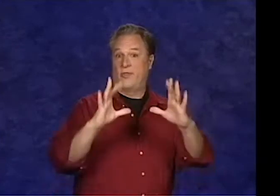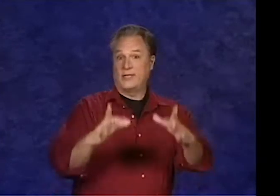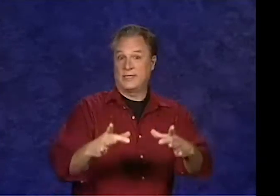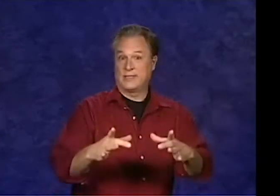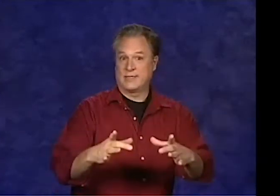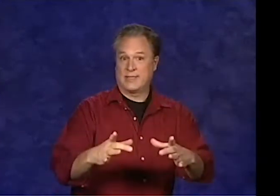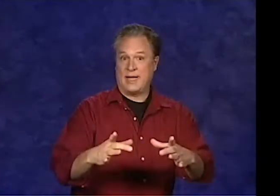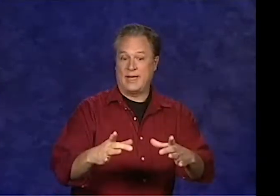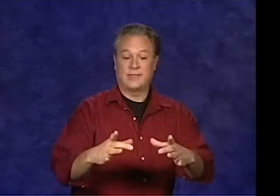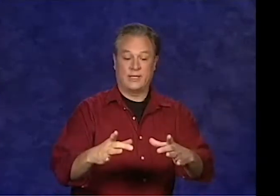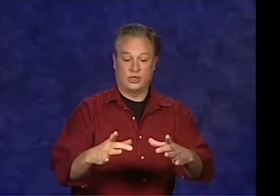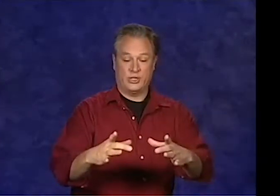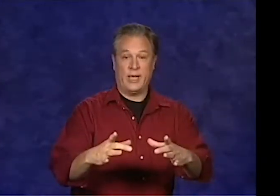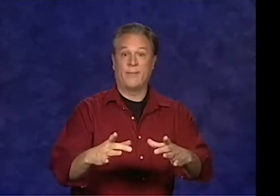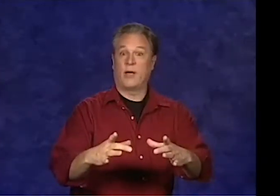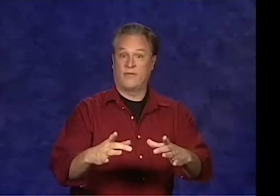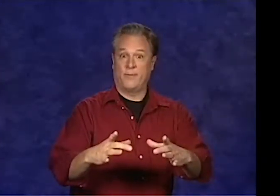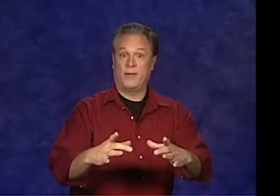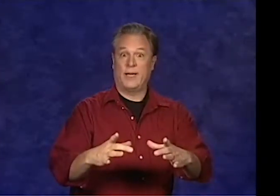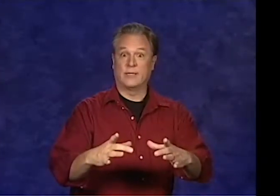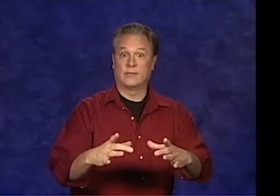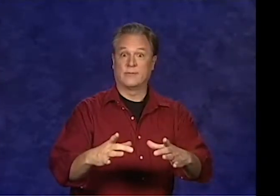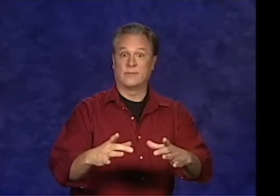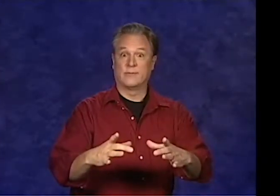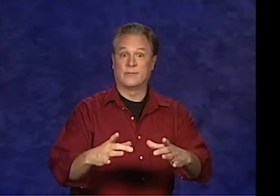This is the size and shape of a plate.